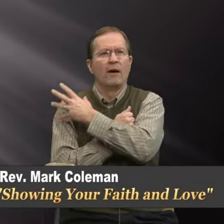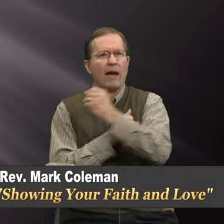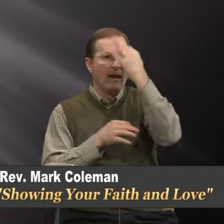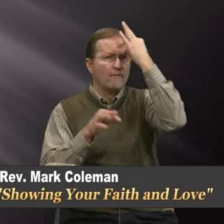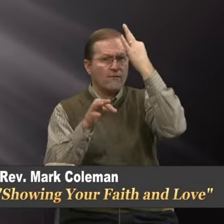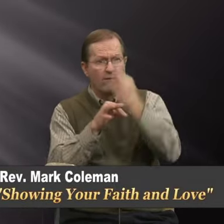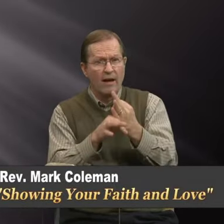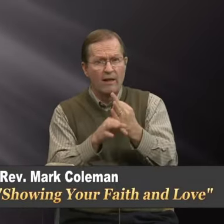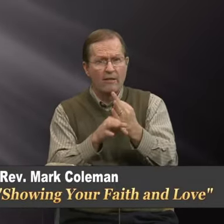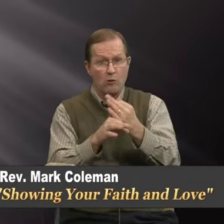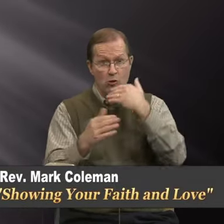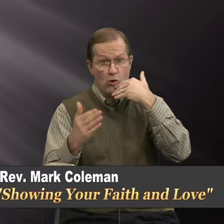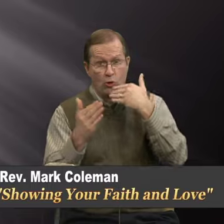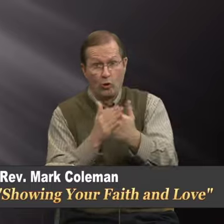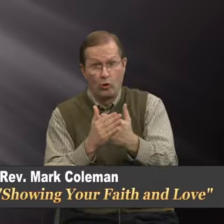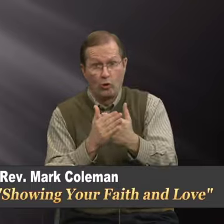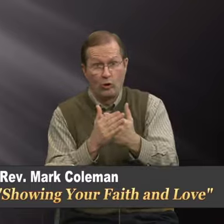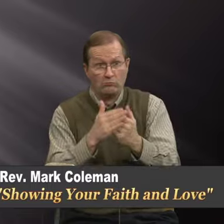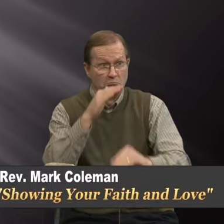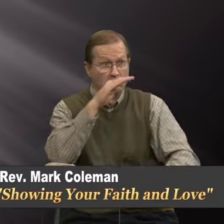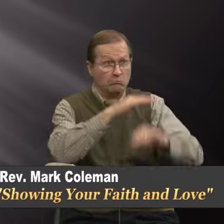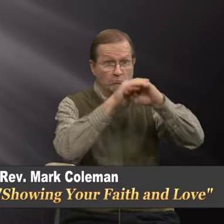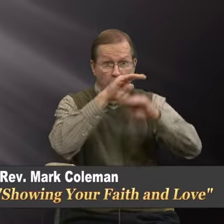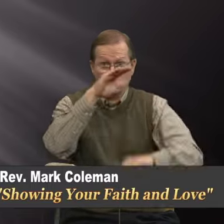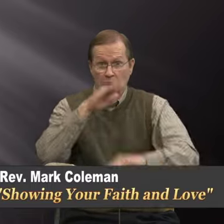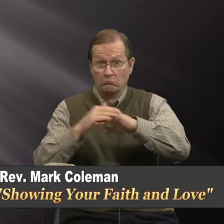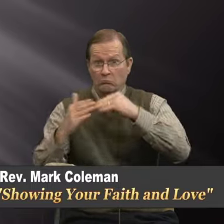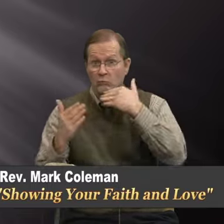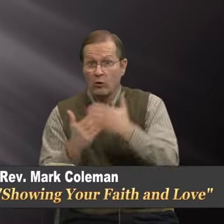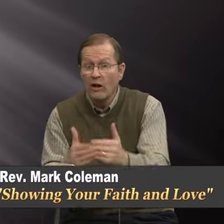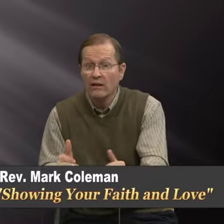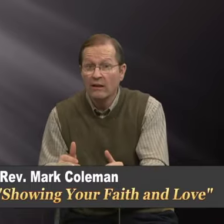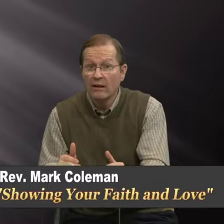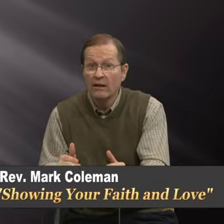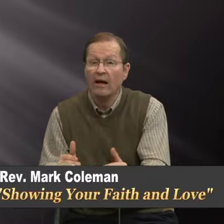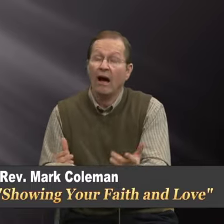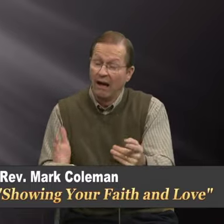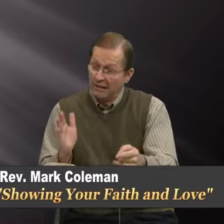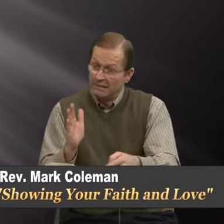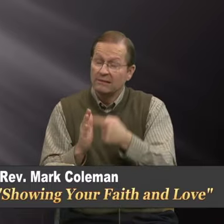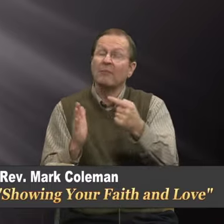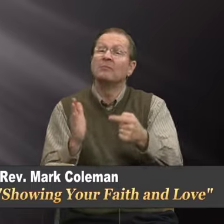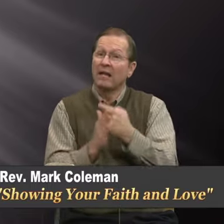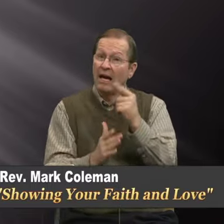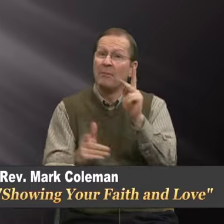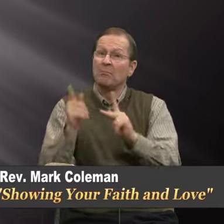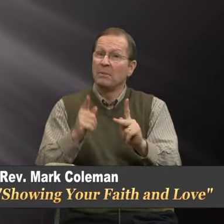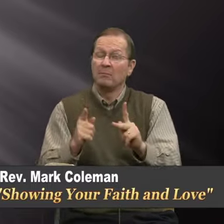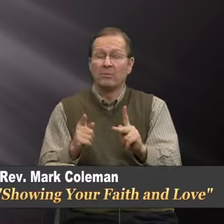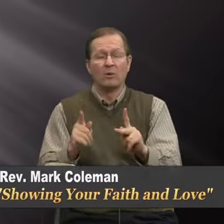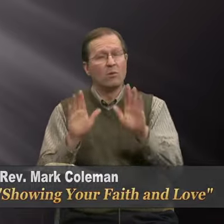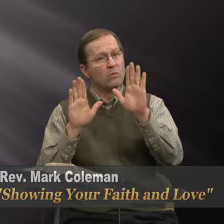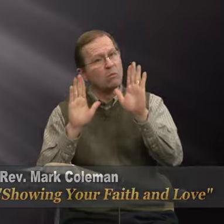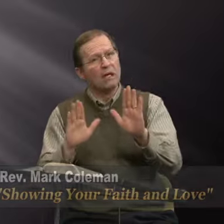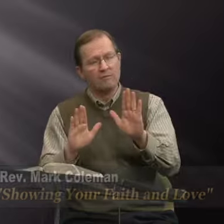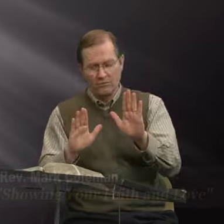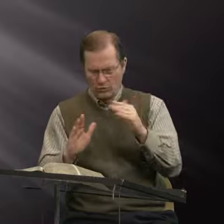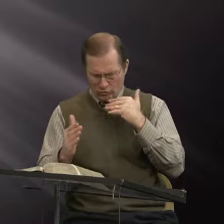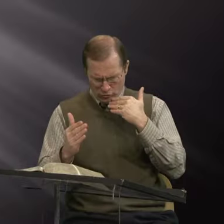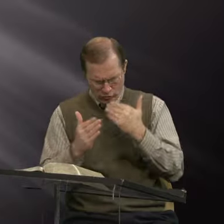How do you show your love and your faith? Are those shown very clearly in your life? Some